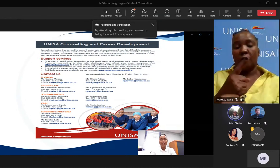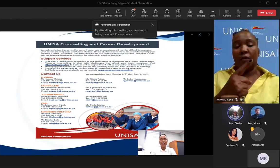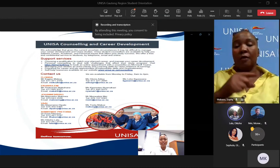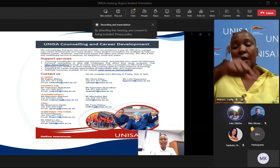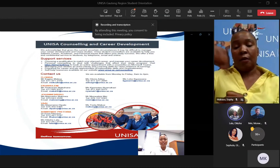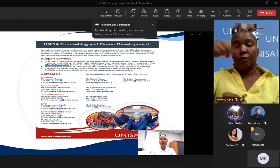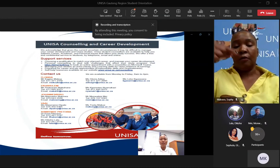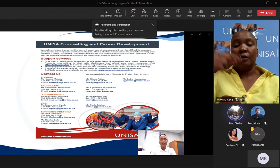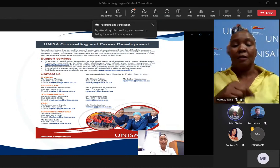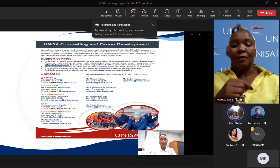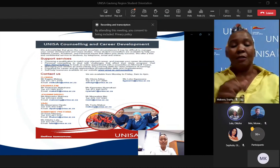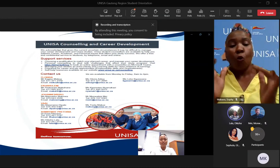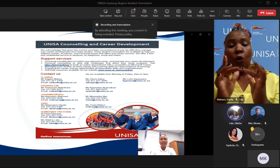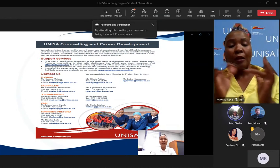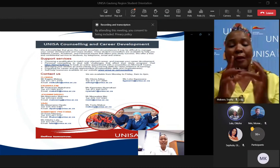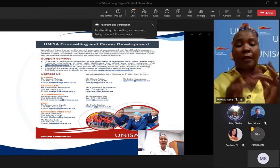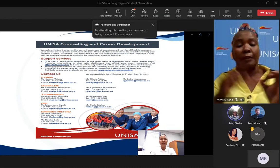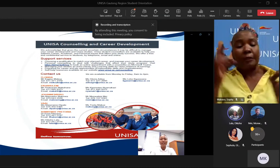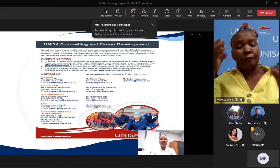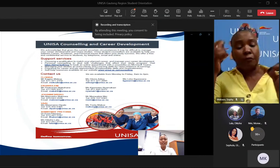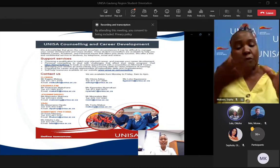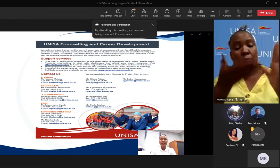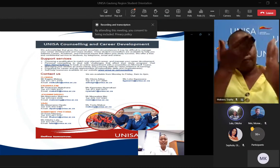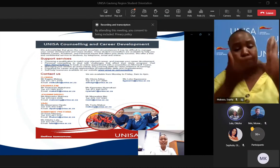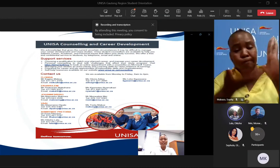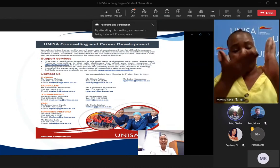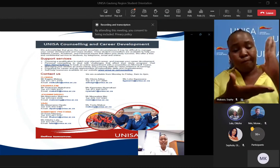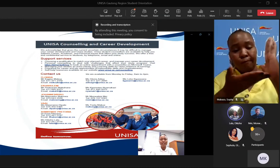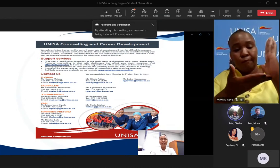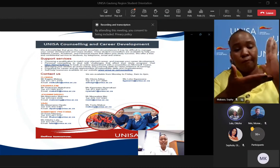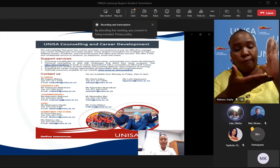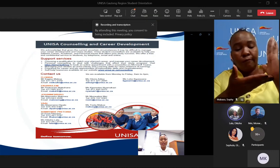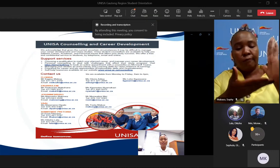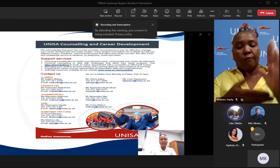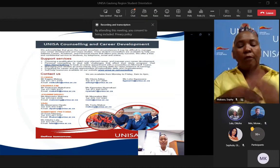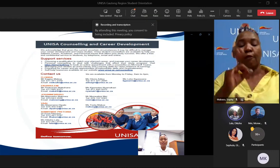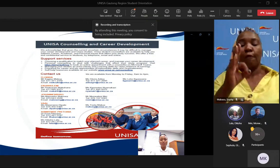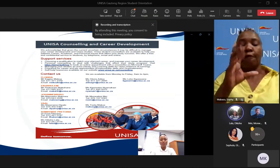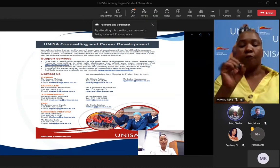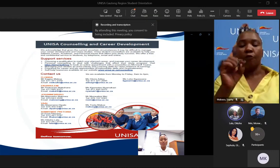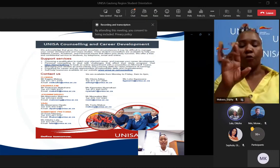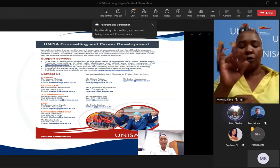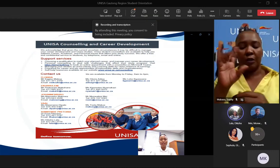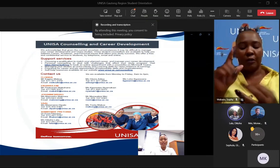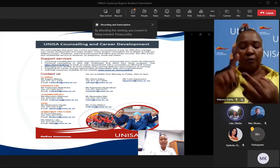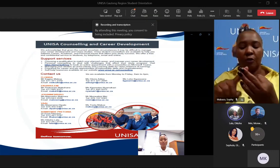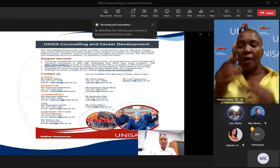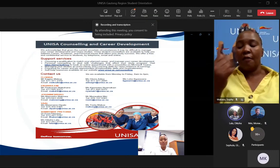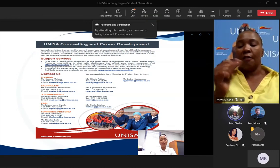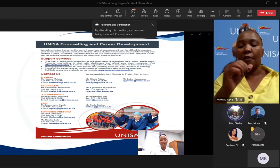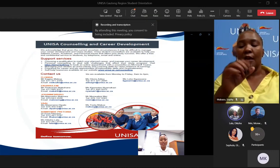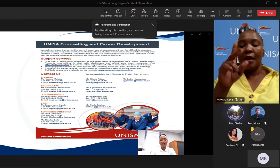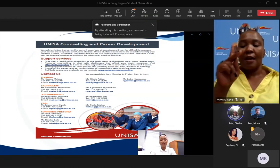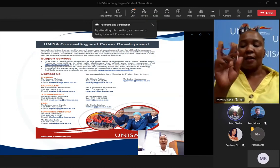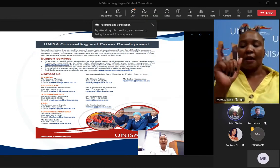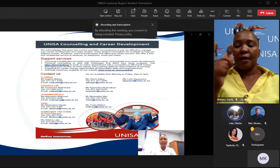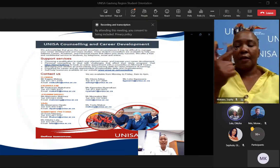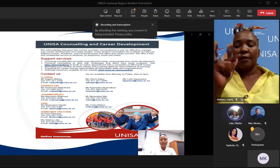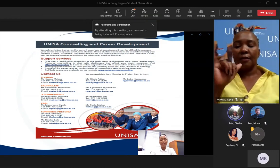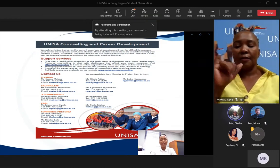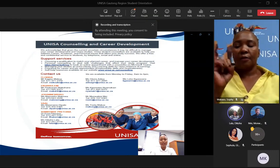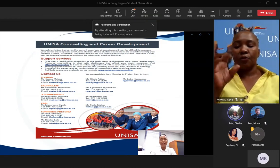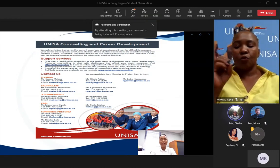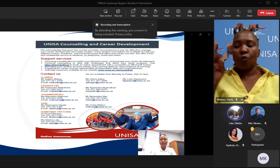details where you can find us in Florida we have as our student councilor